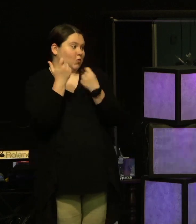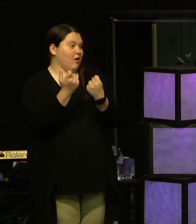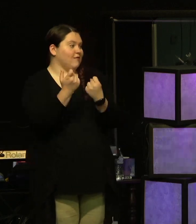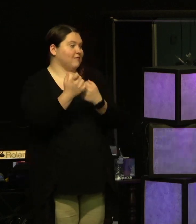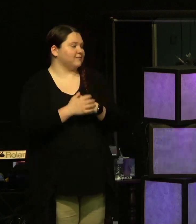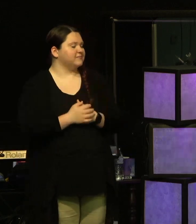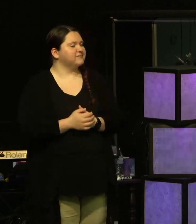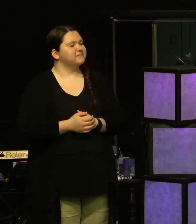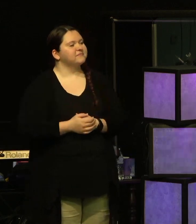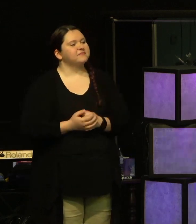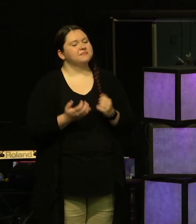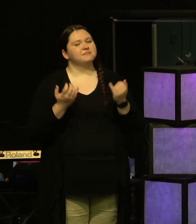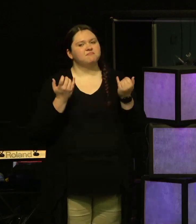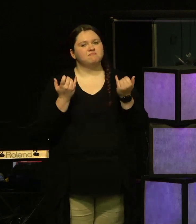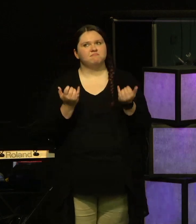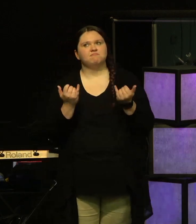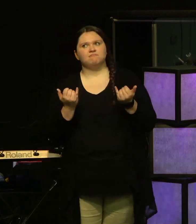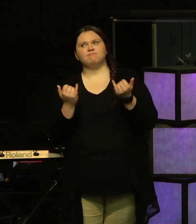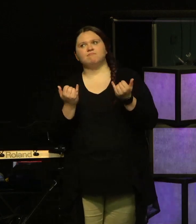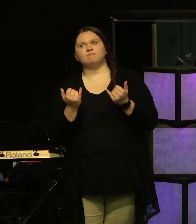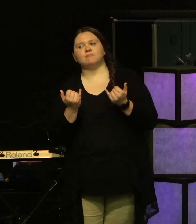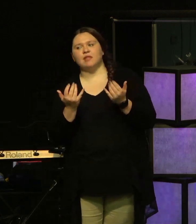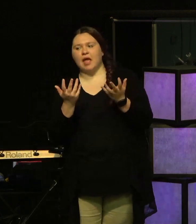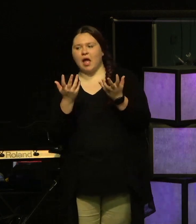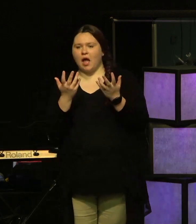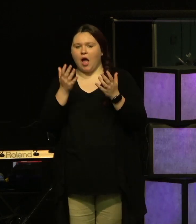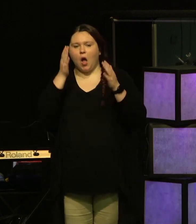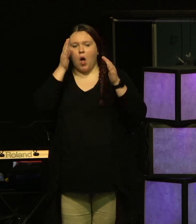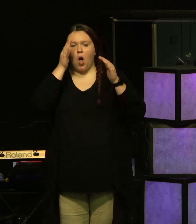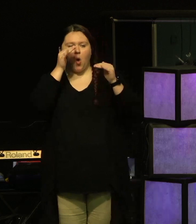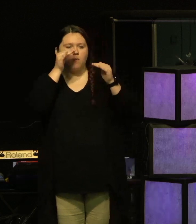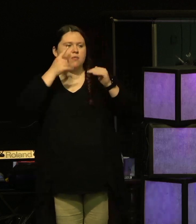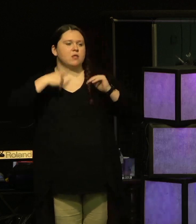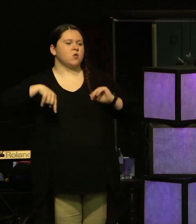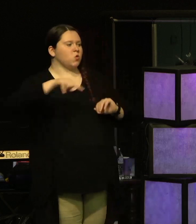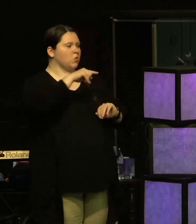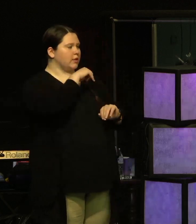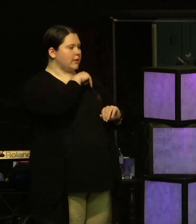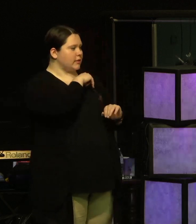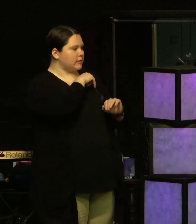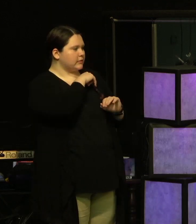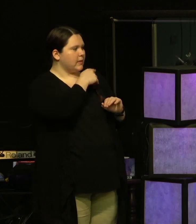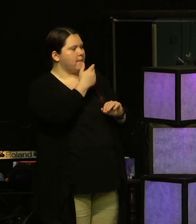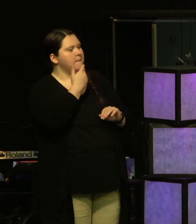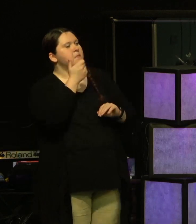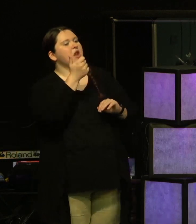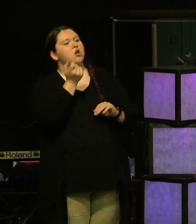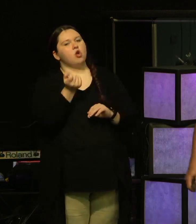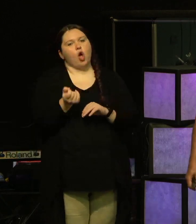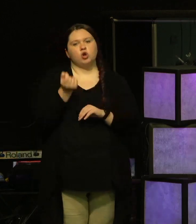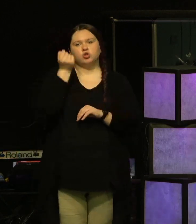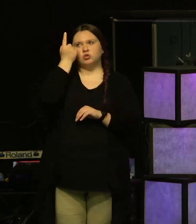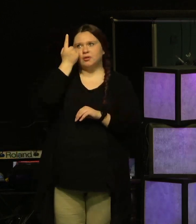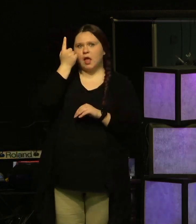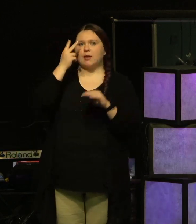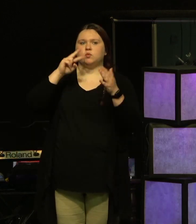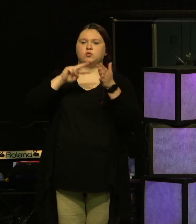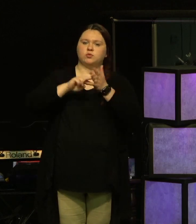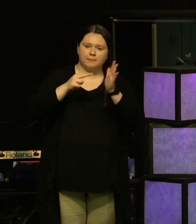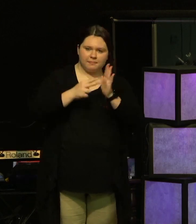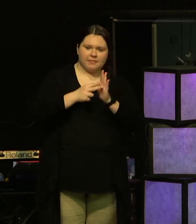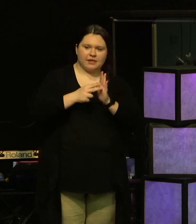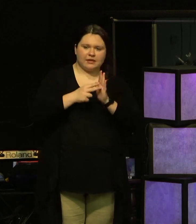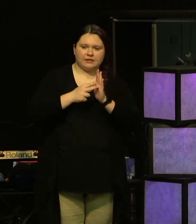And today I want us to hopefully get a deeper understanding of what it means to be